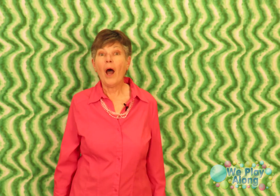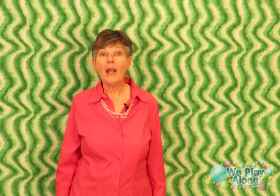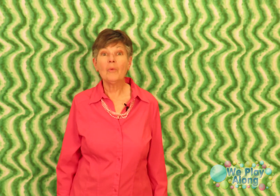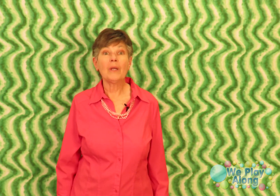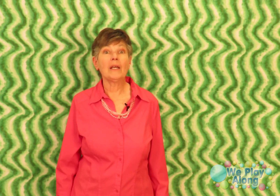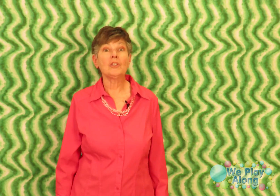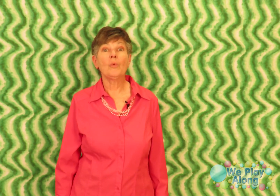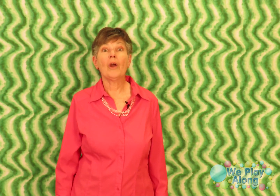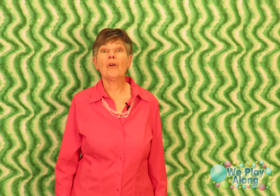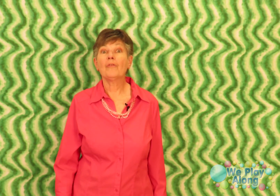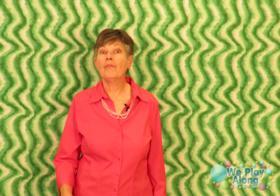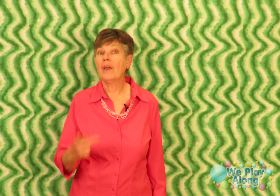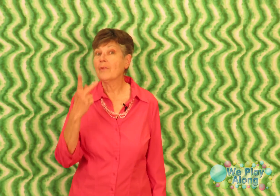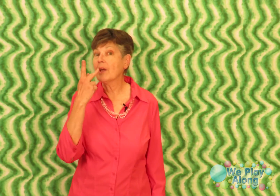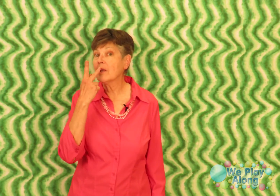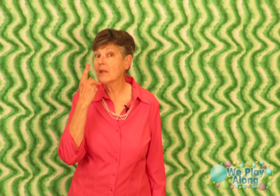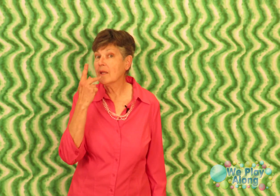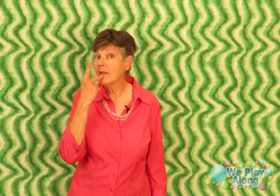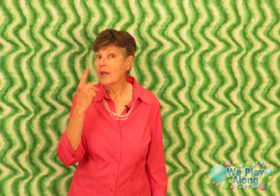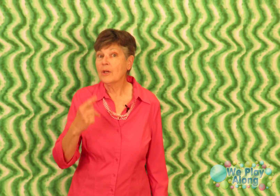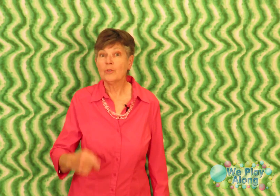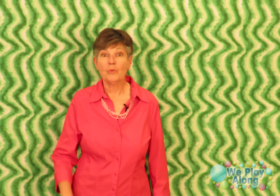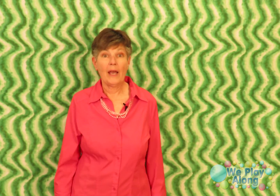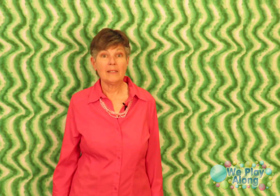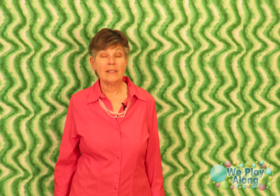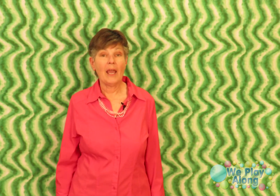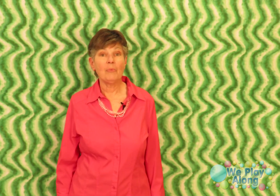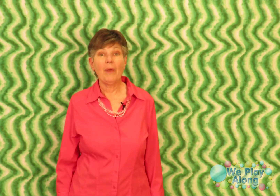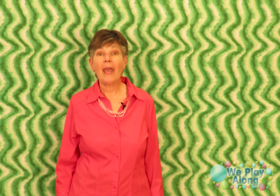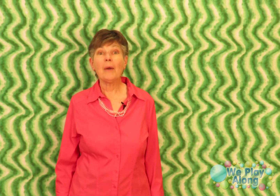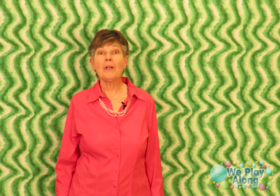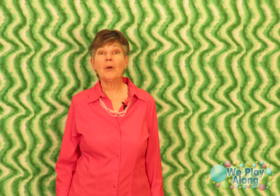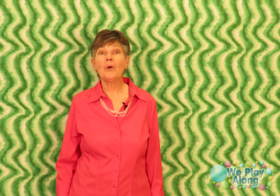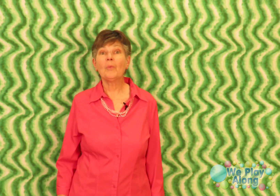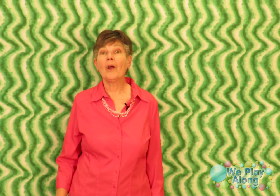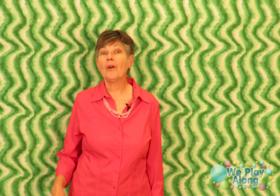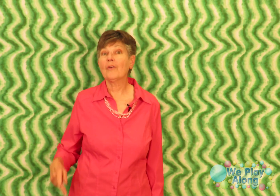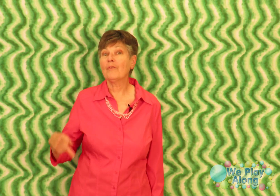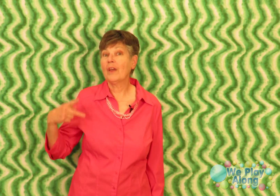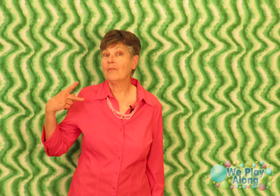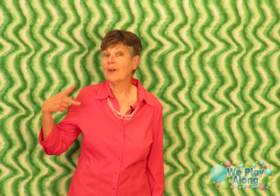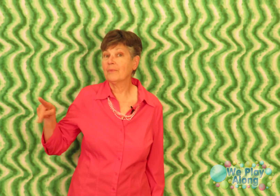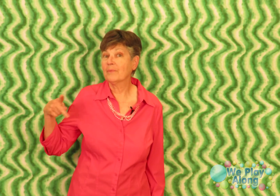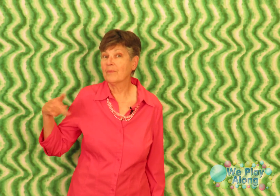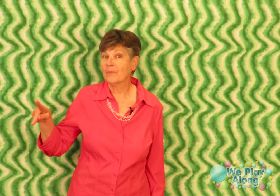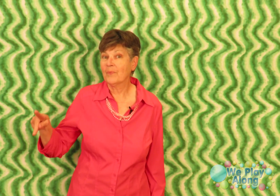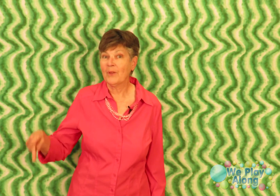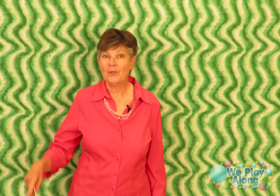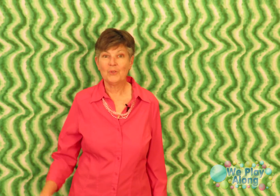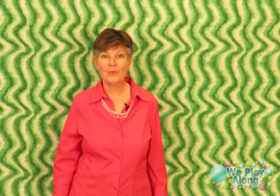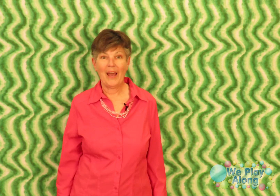Paula would get to wear her favorite dress, and Pamela would wear her favorite